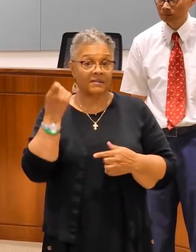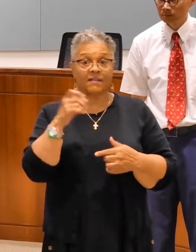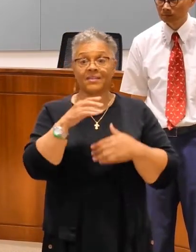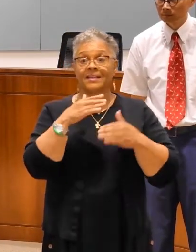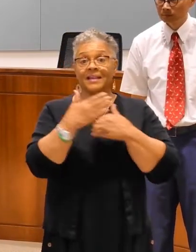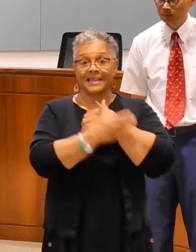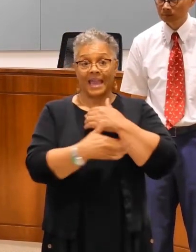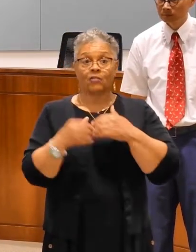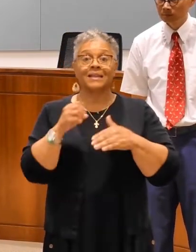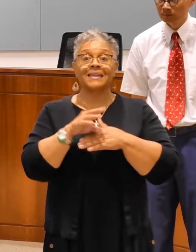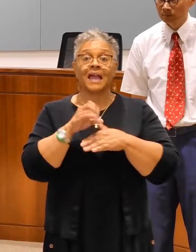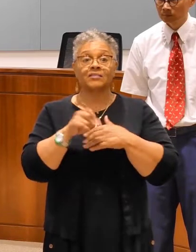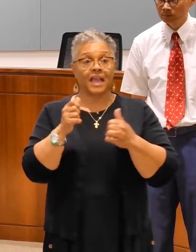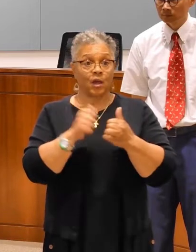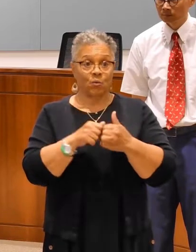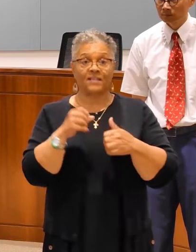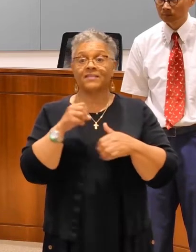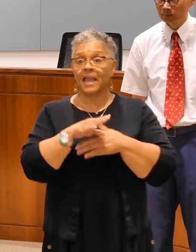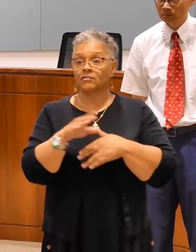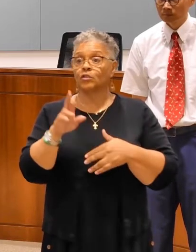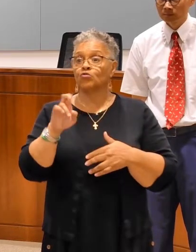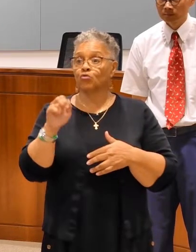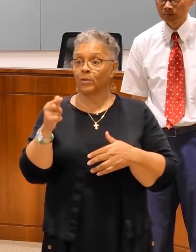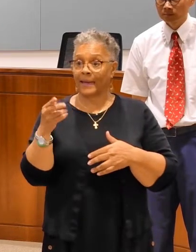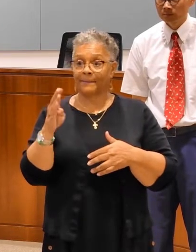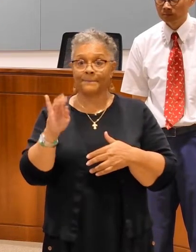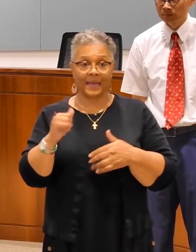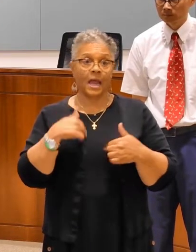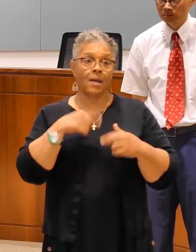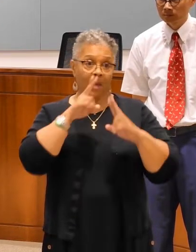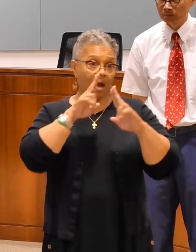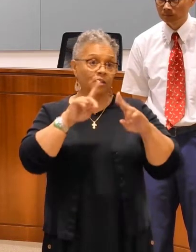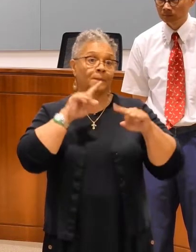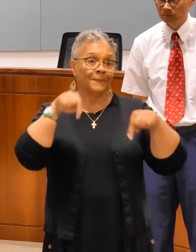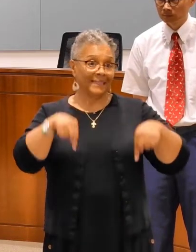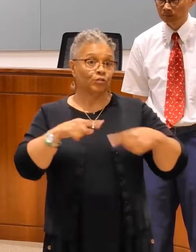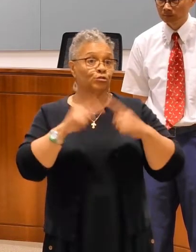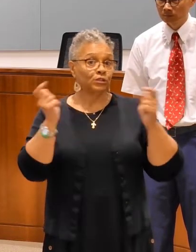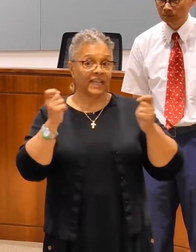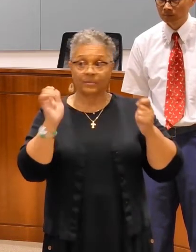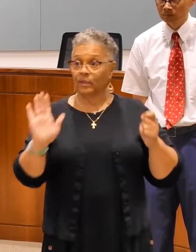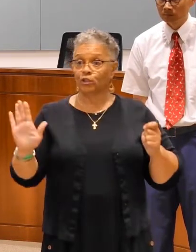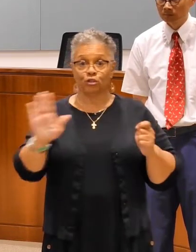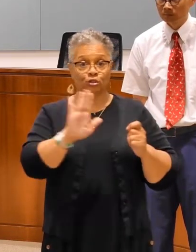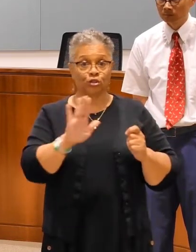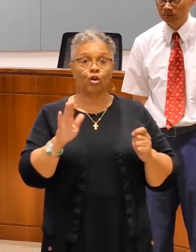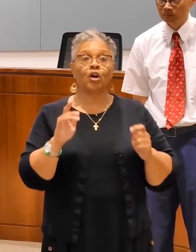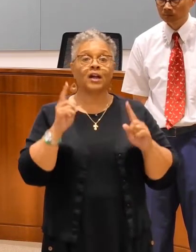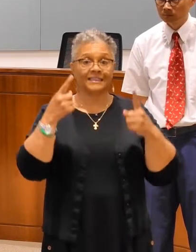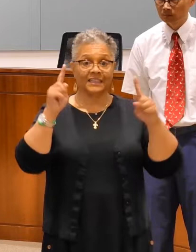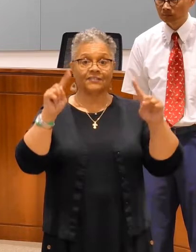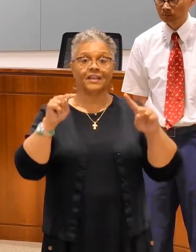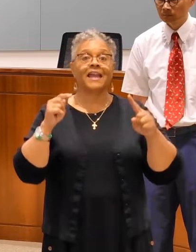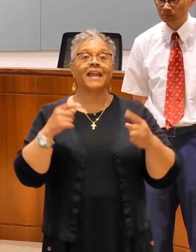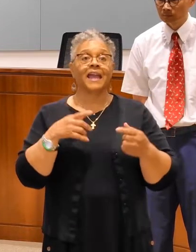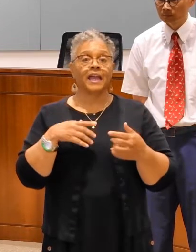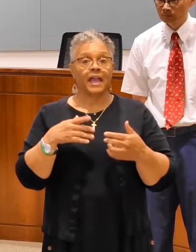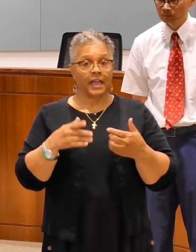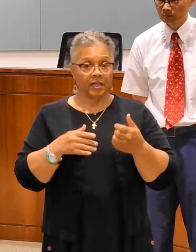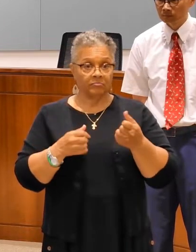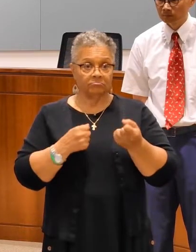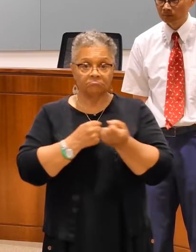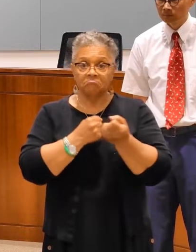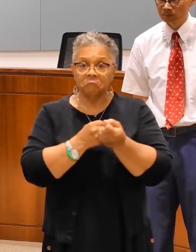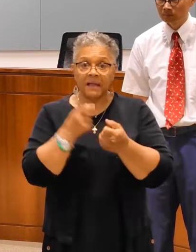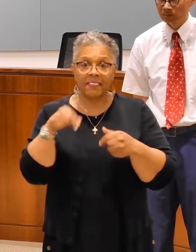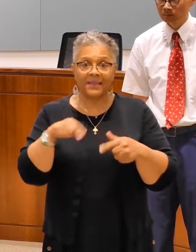County Council and with Councilmember Rigby, I am honored to be here to celebrate your achievement in contributing to this.